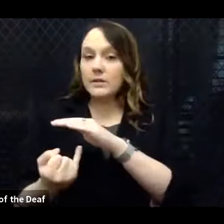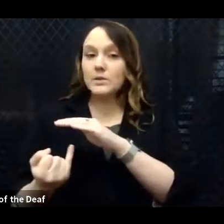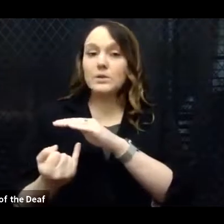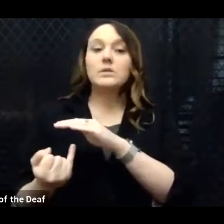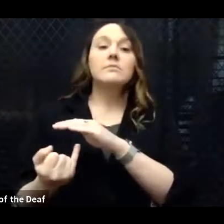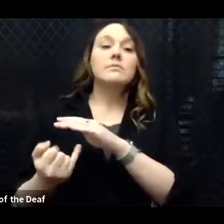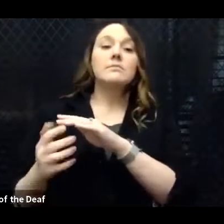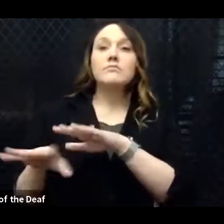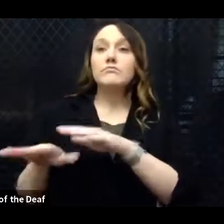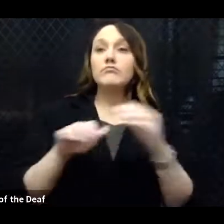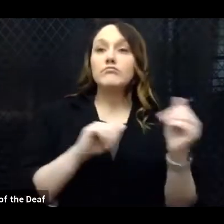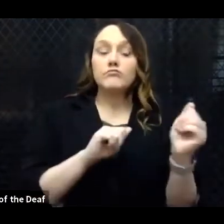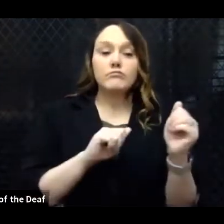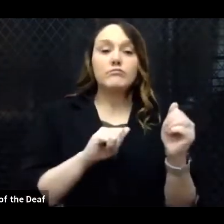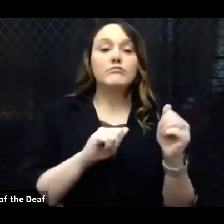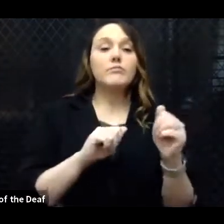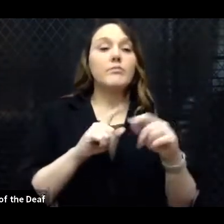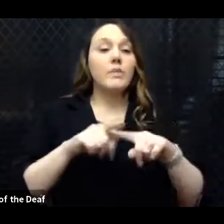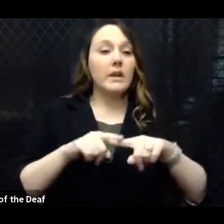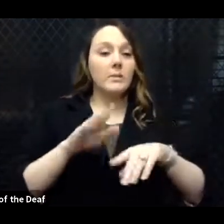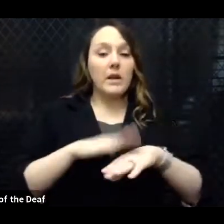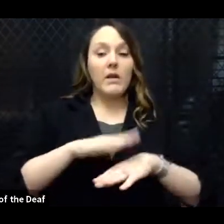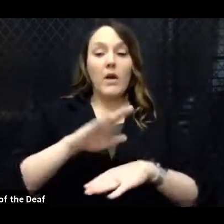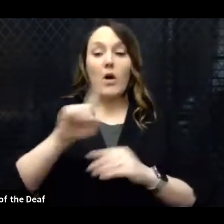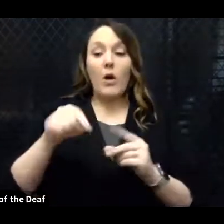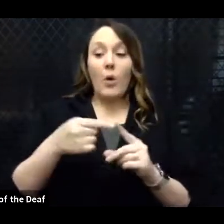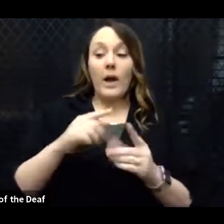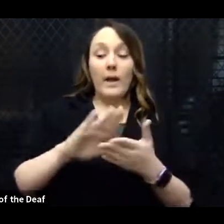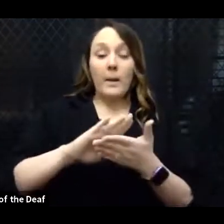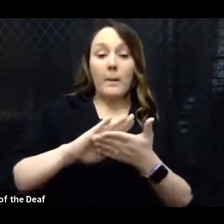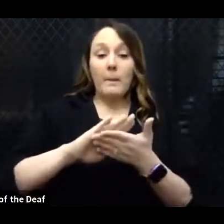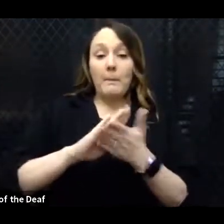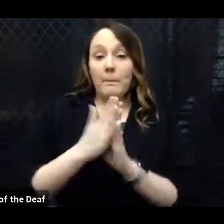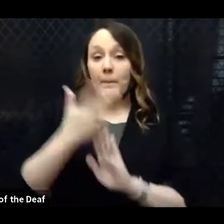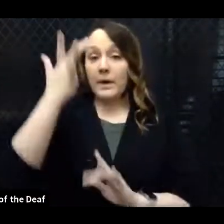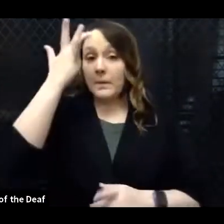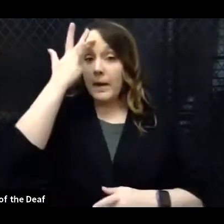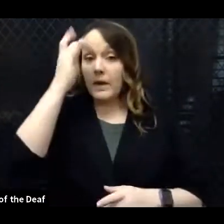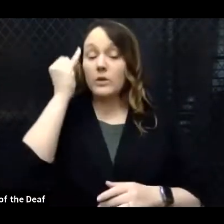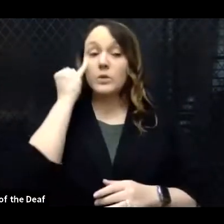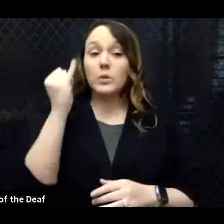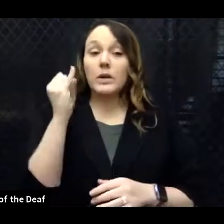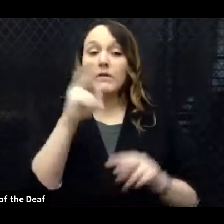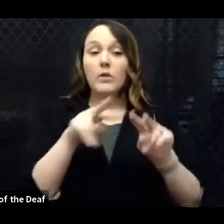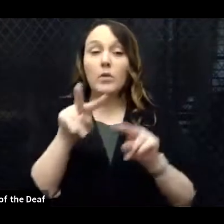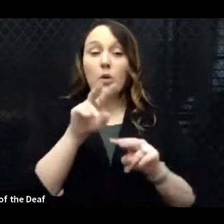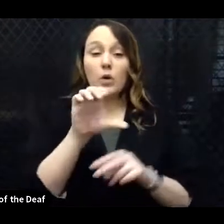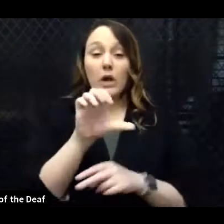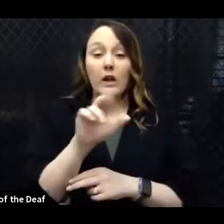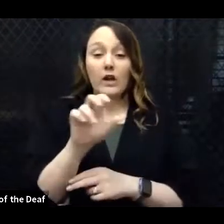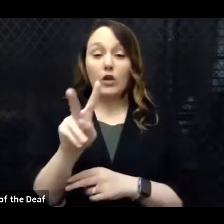isolation based on when they became ill. And so if you look back at our epidemiology curve on our